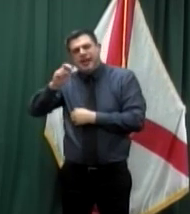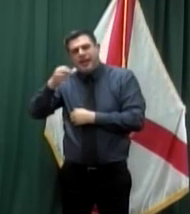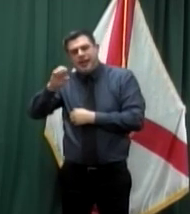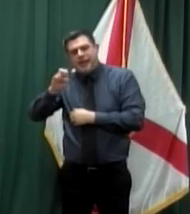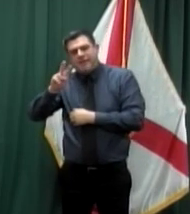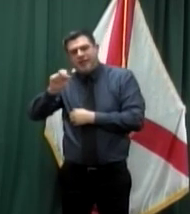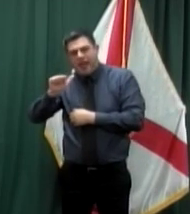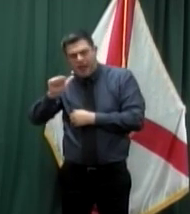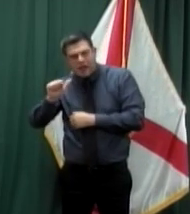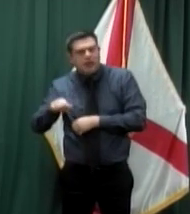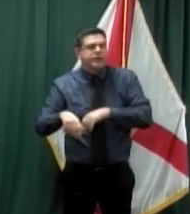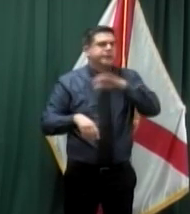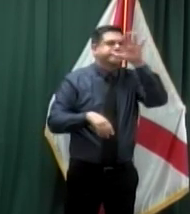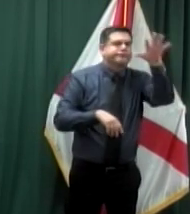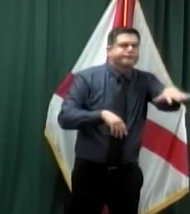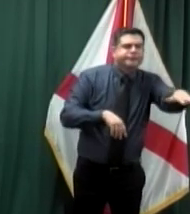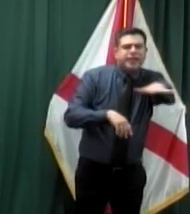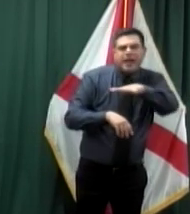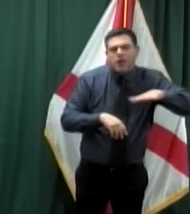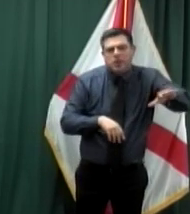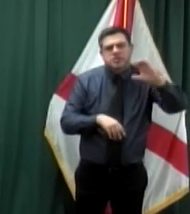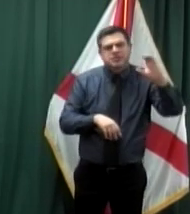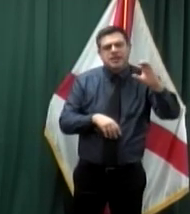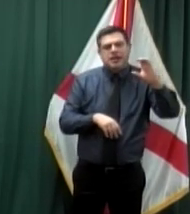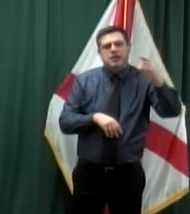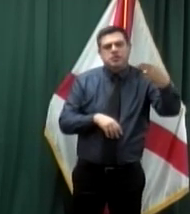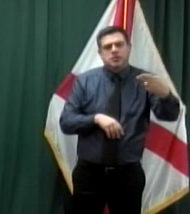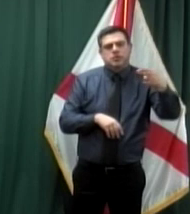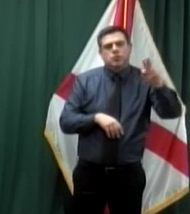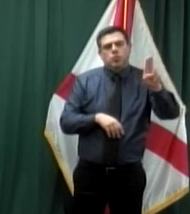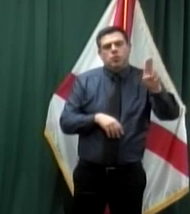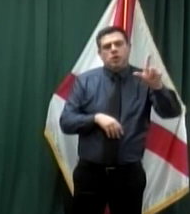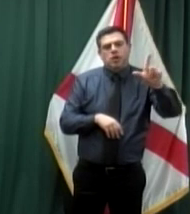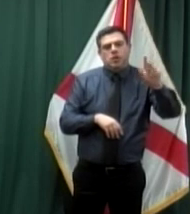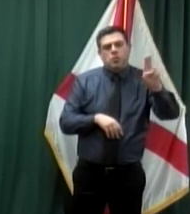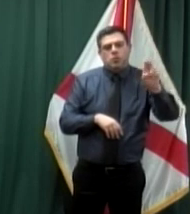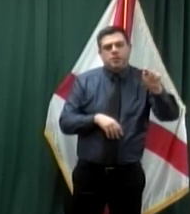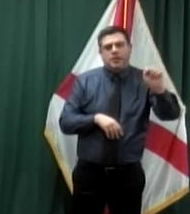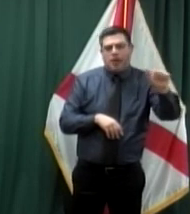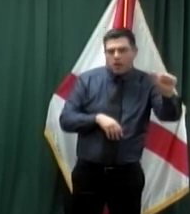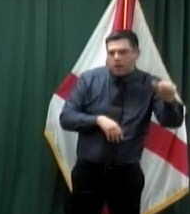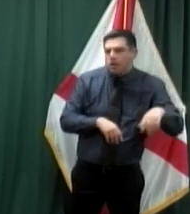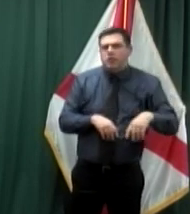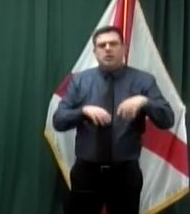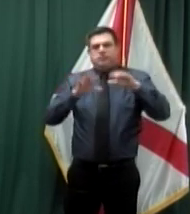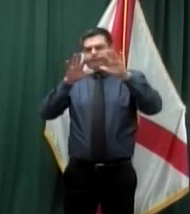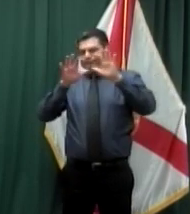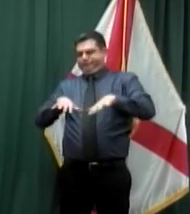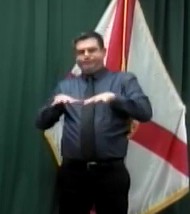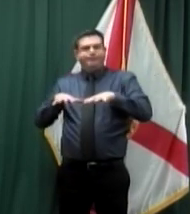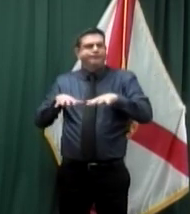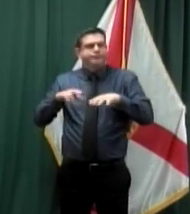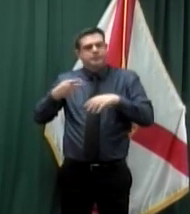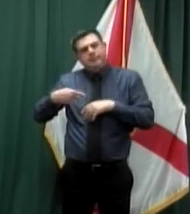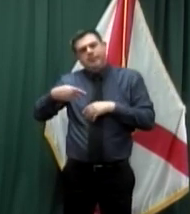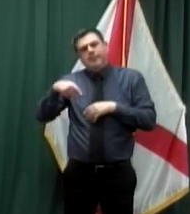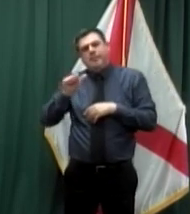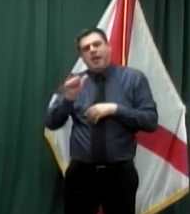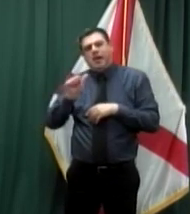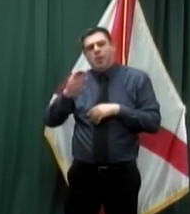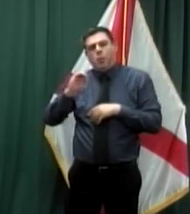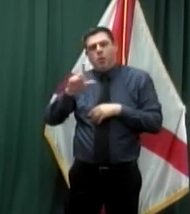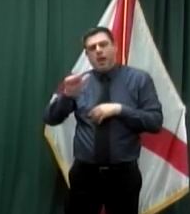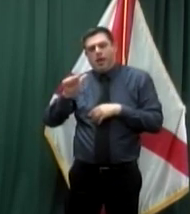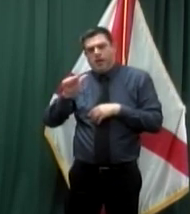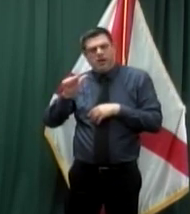other locations throughout the county. What you can do to become part of the fire protection plan is create